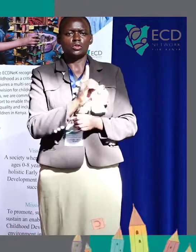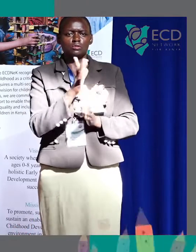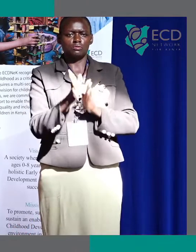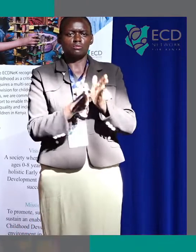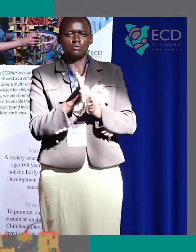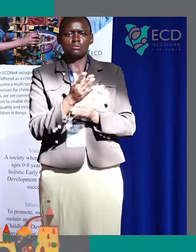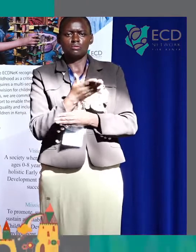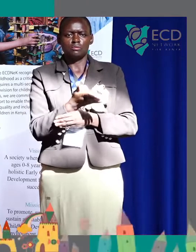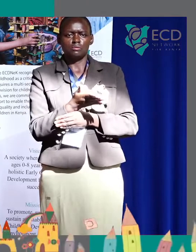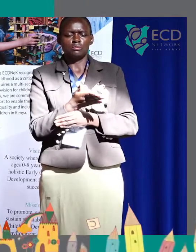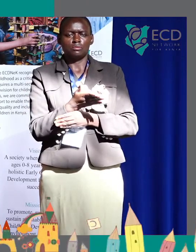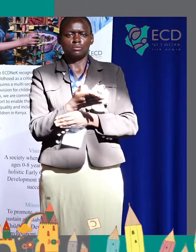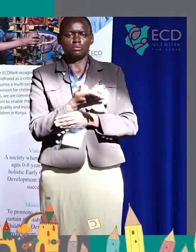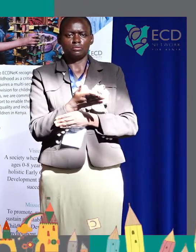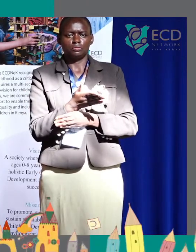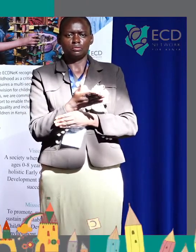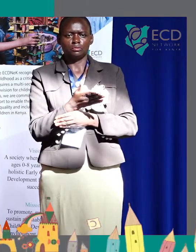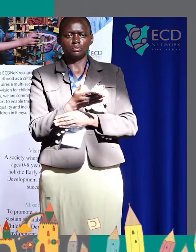program,